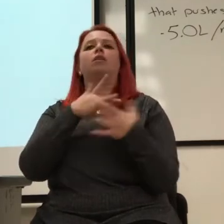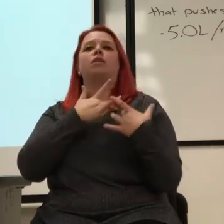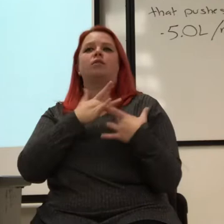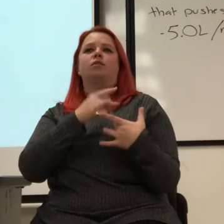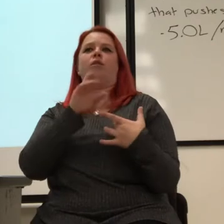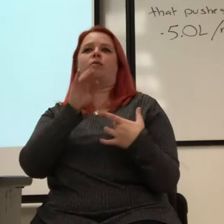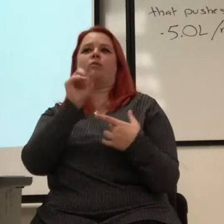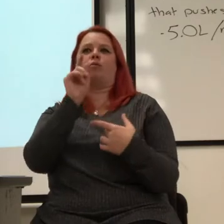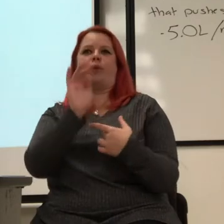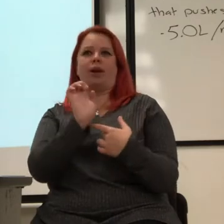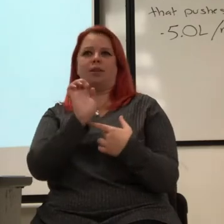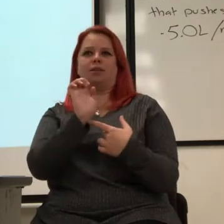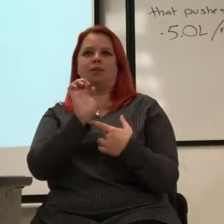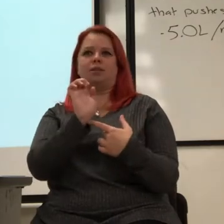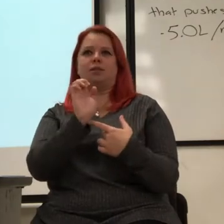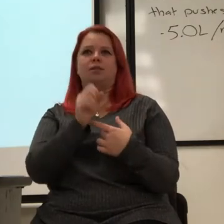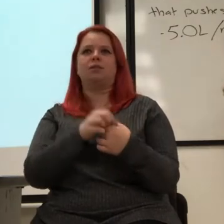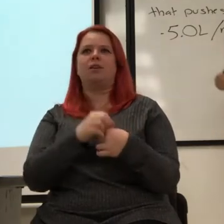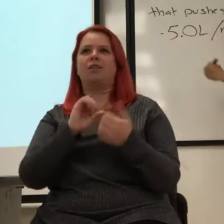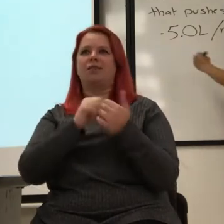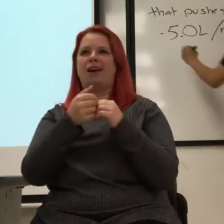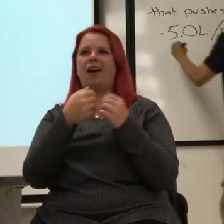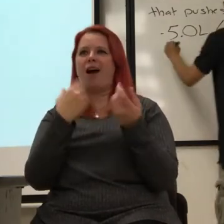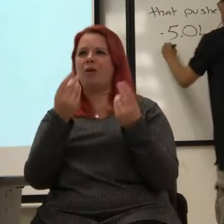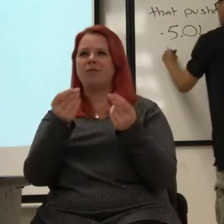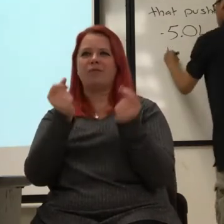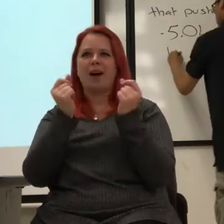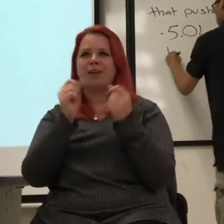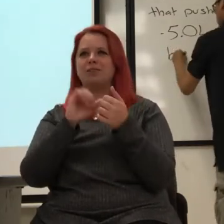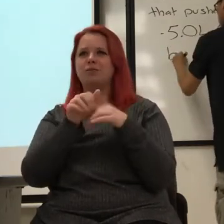rate. How fast does it beat?